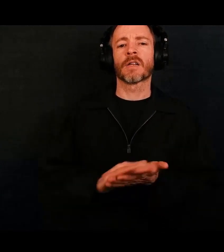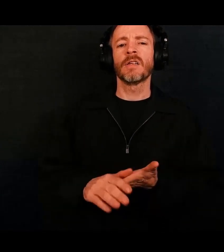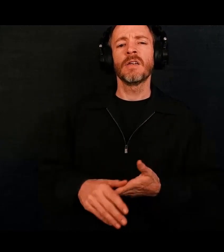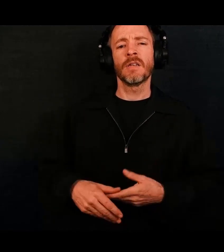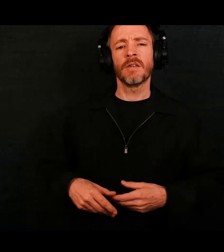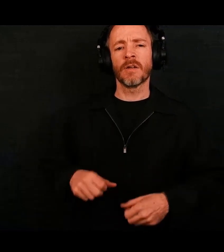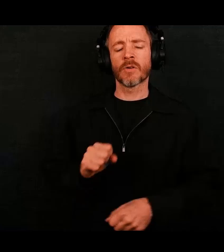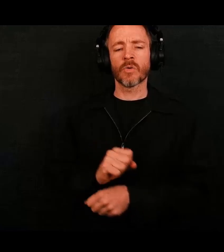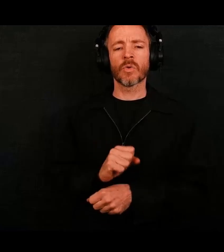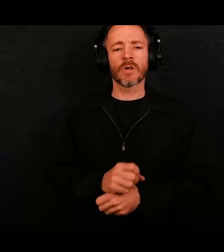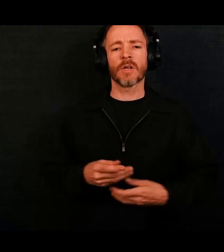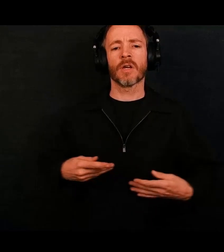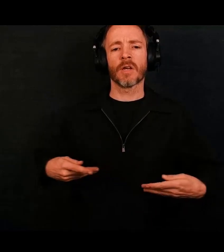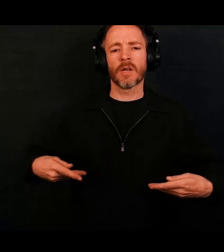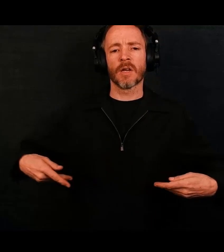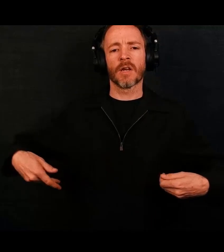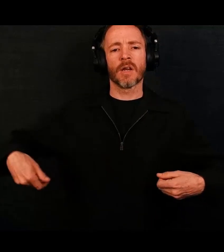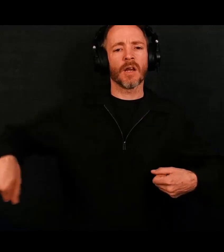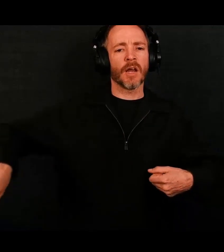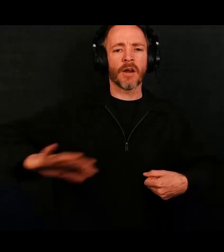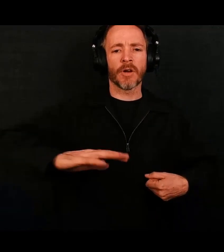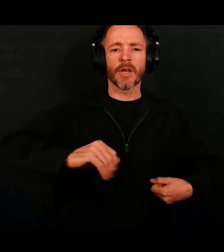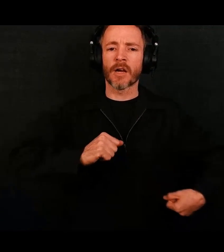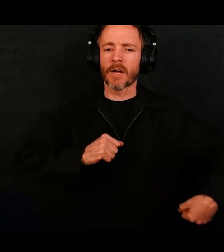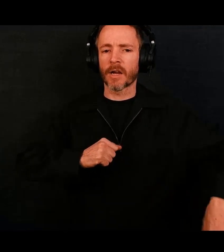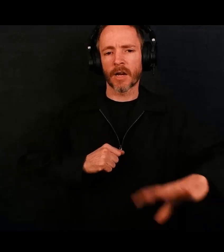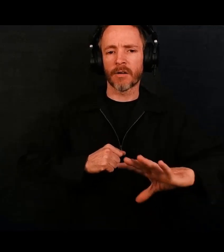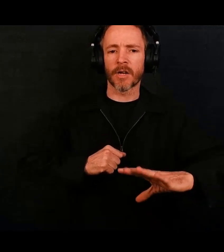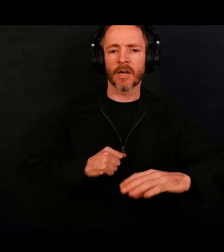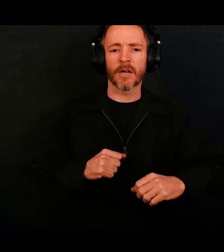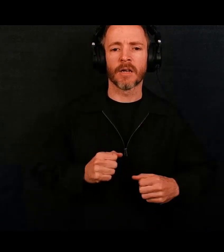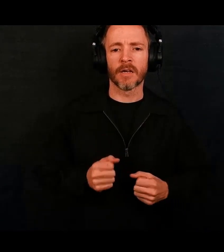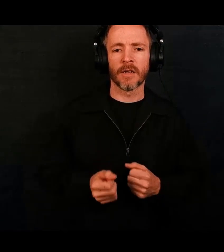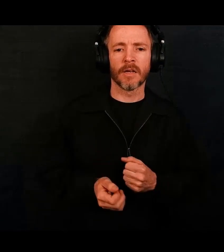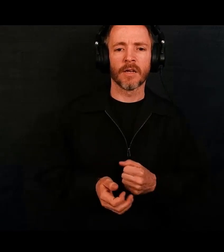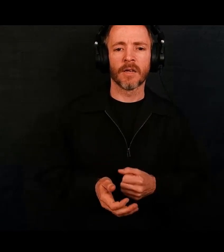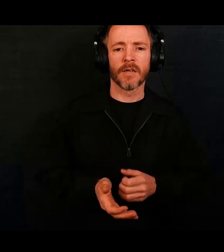A clean work area.